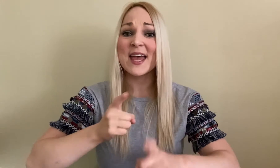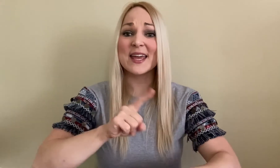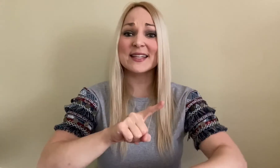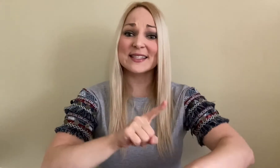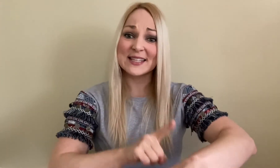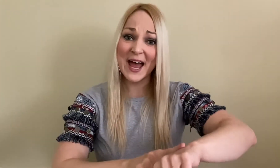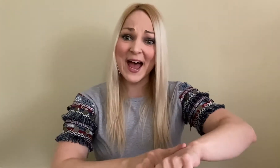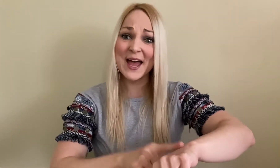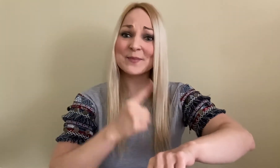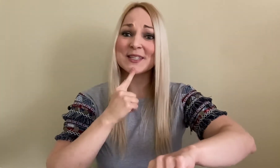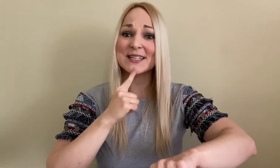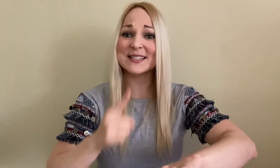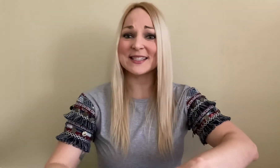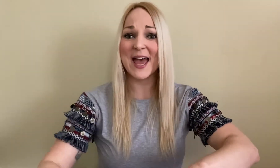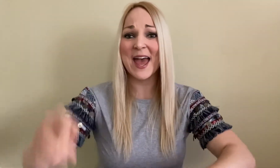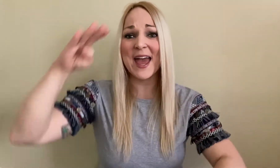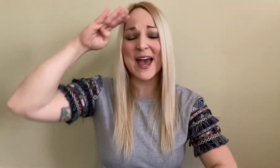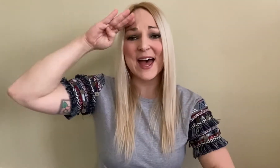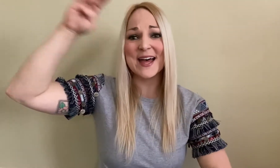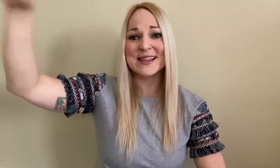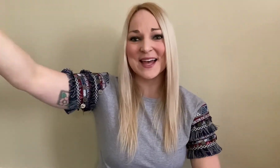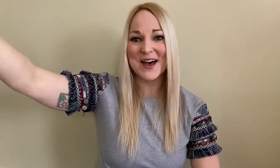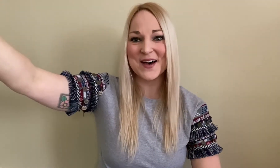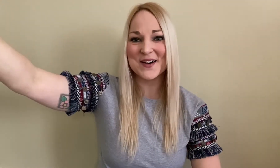It's time to say hello.